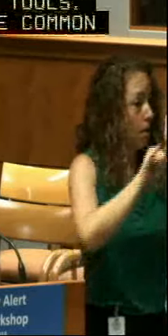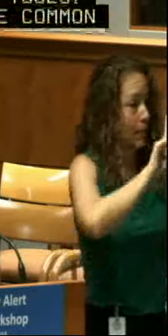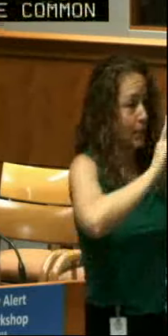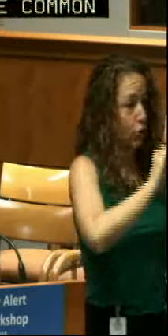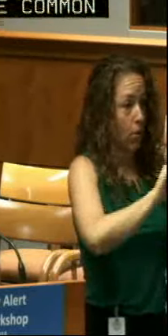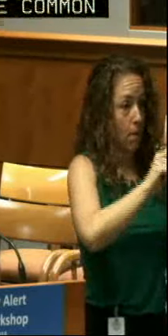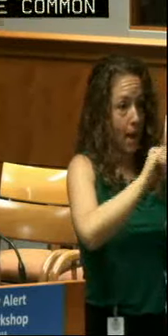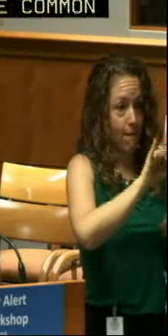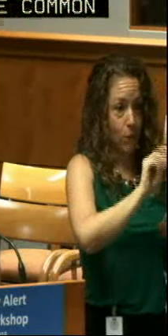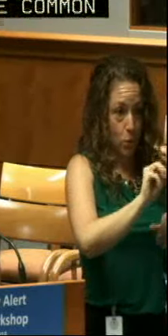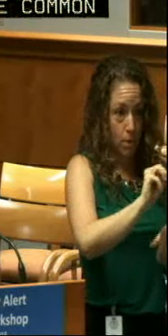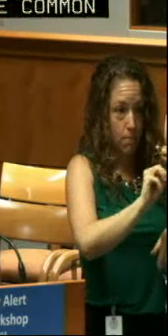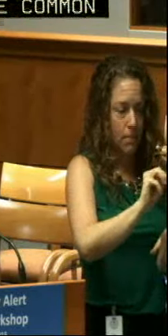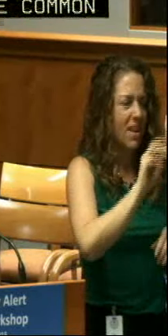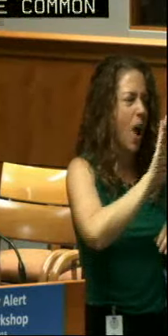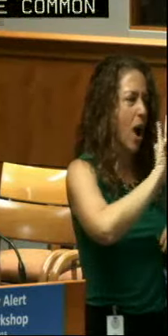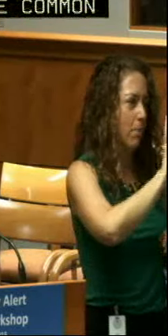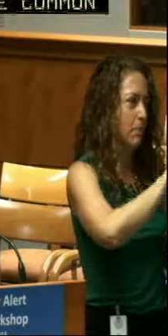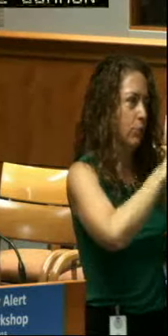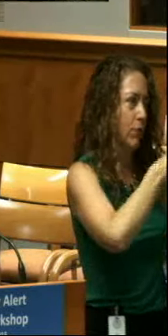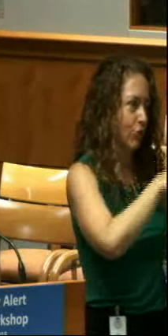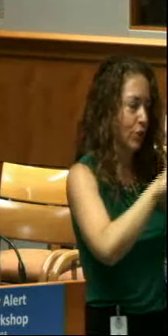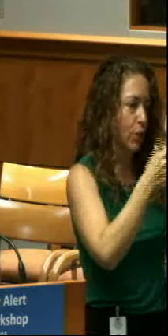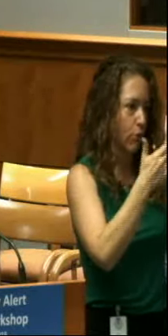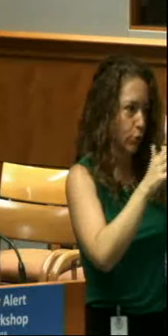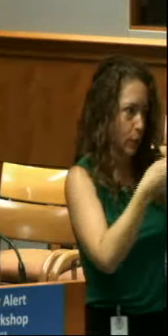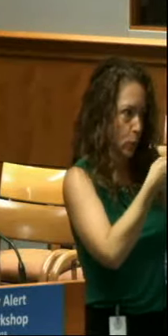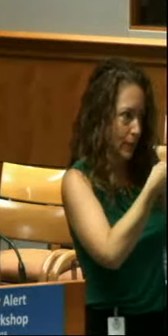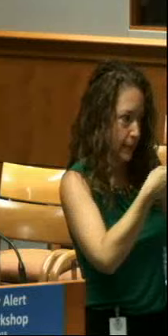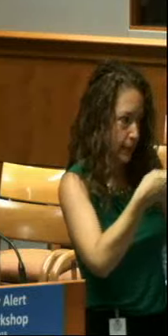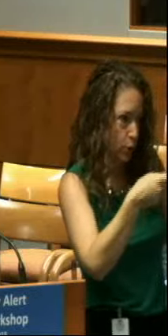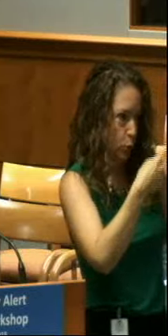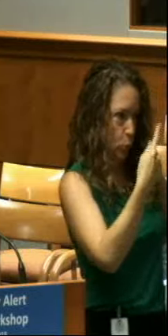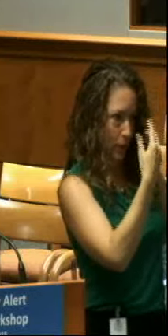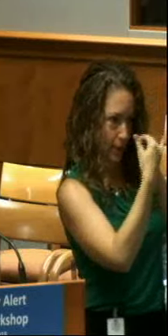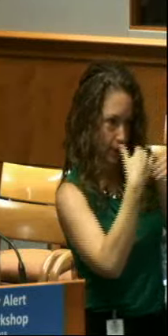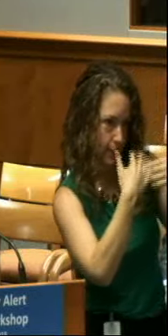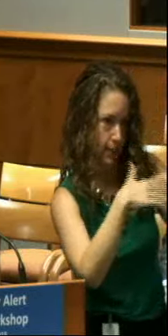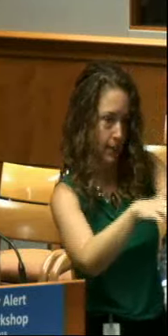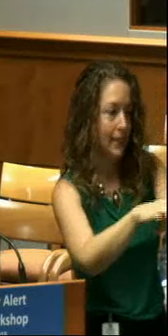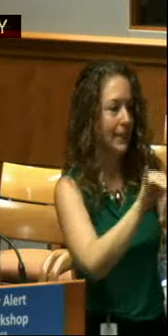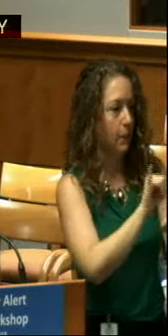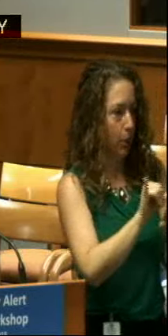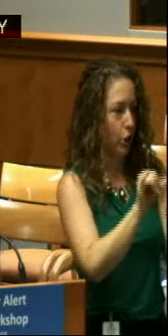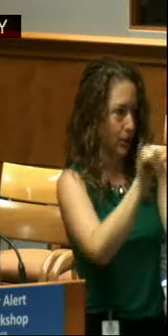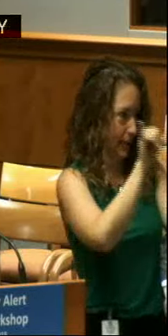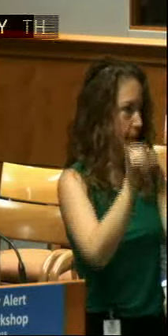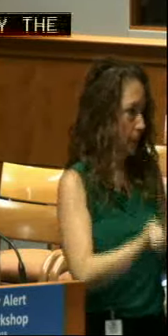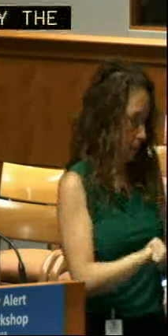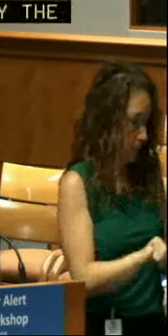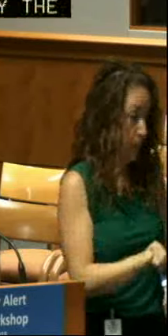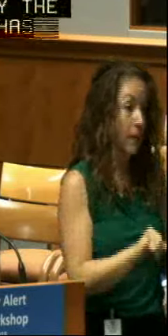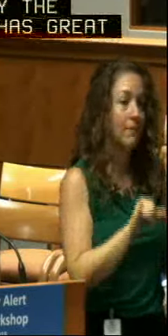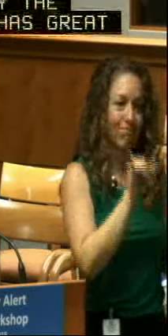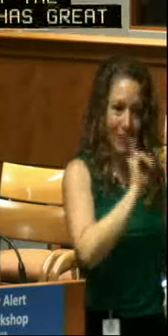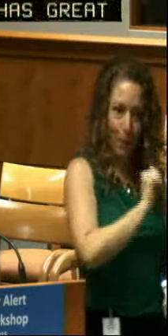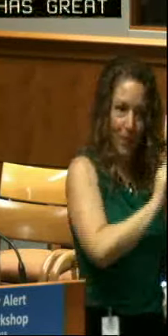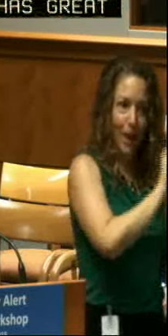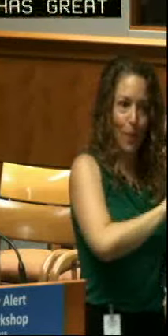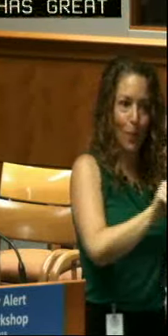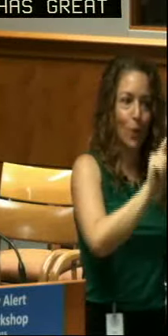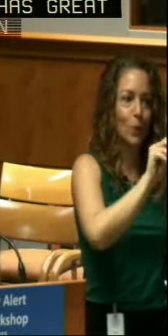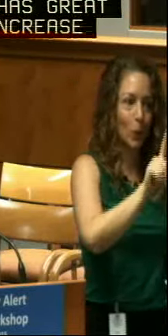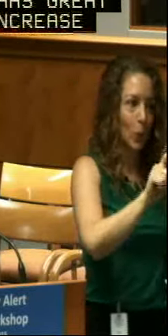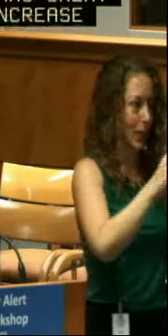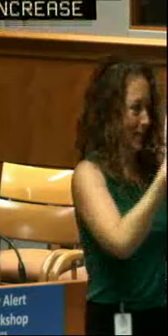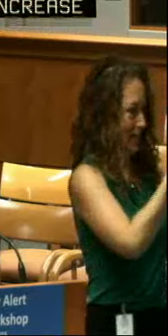IP transition has the great potential to further increase the value of our alerting and 911 tools by conferring a single benefit